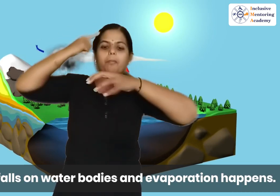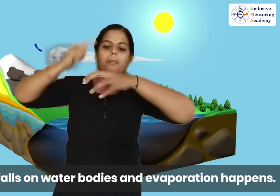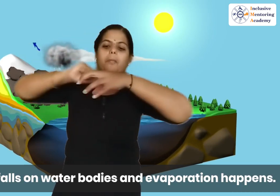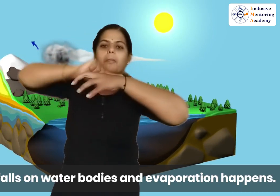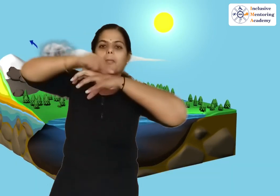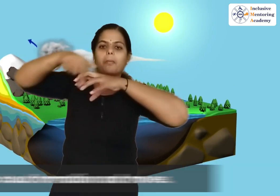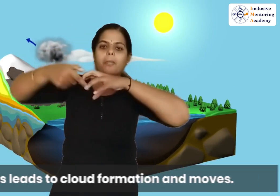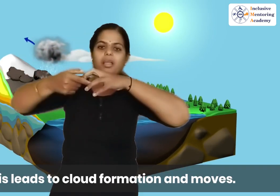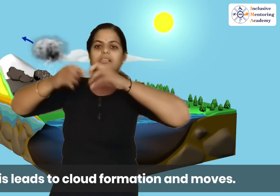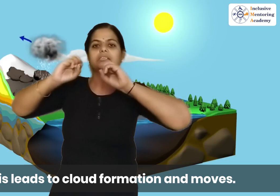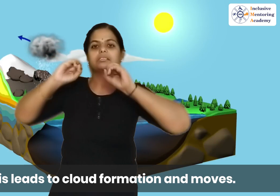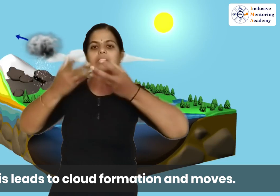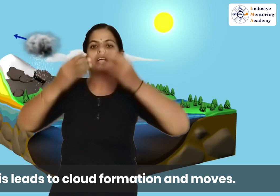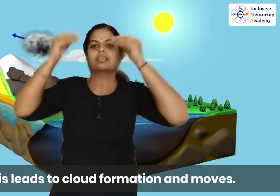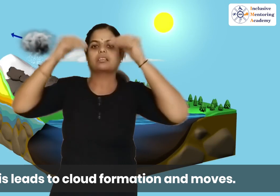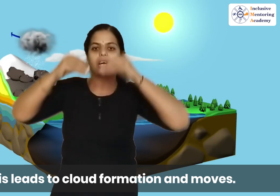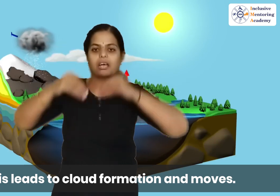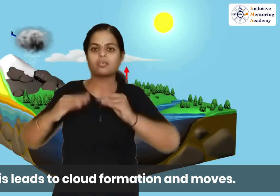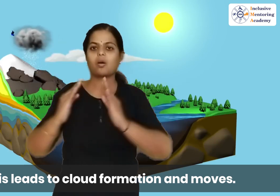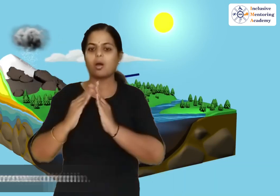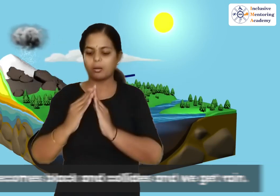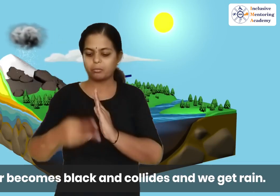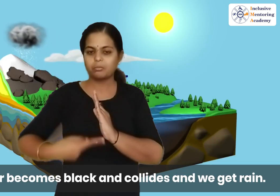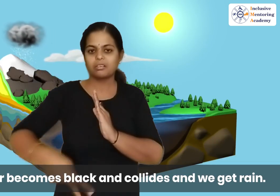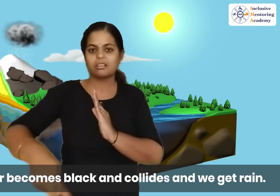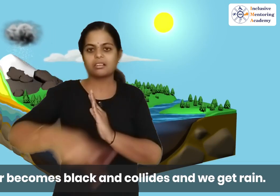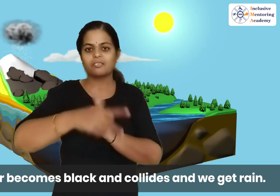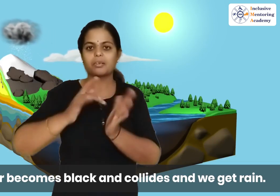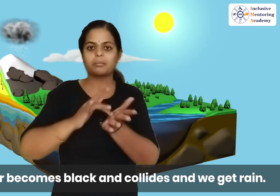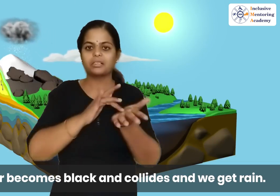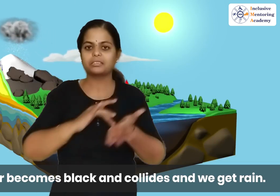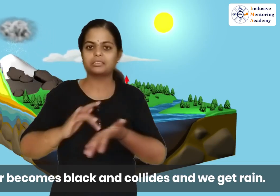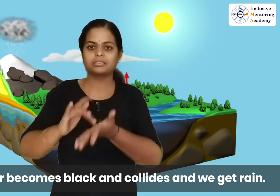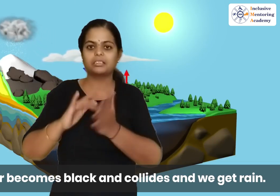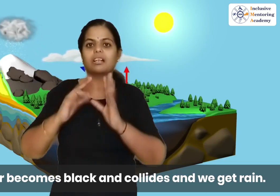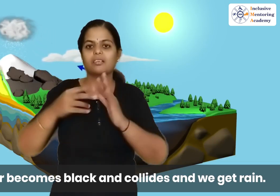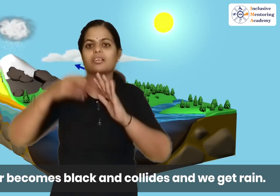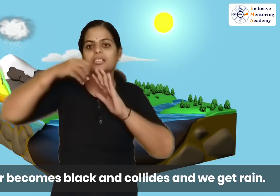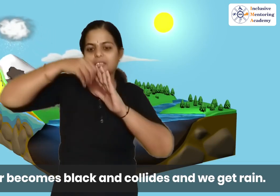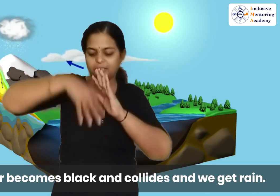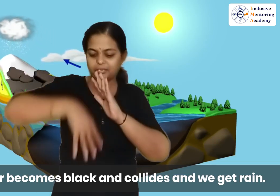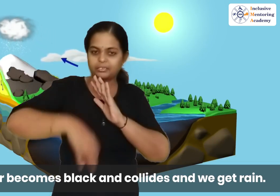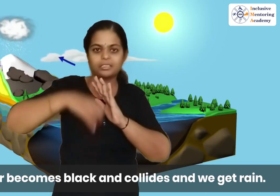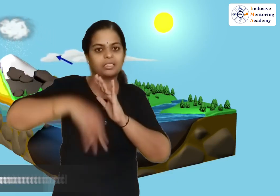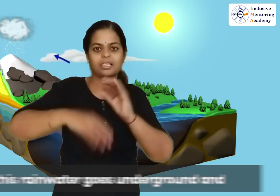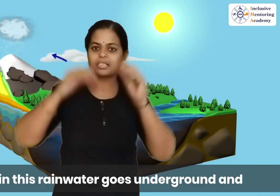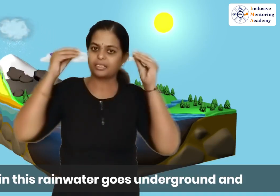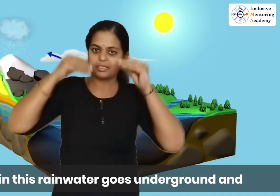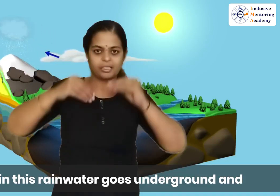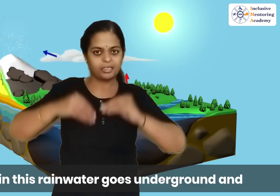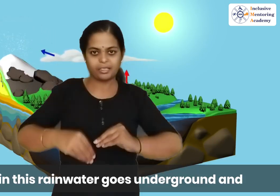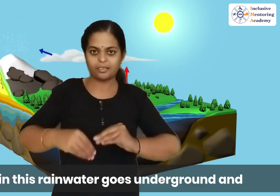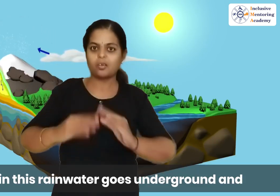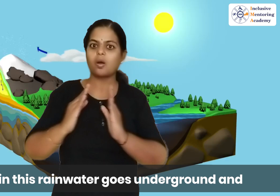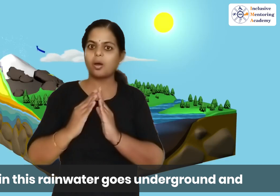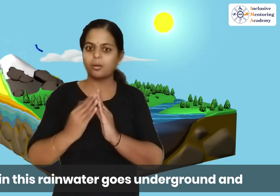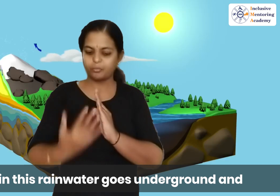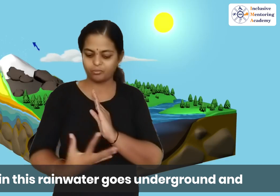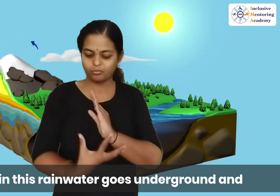leads to cloud formation and moves. It further becomes black and collides and we get rain. Again this rainwater goes underground